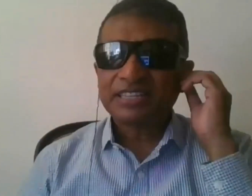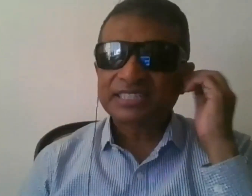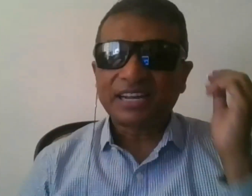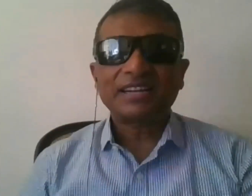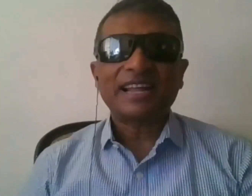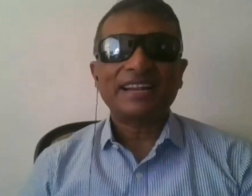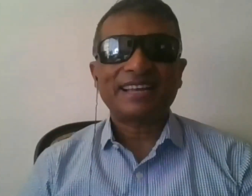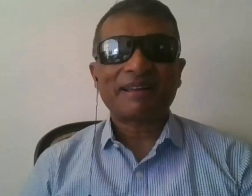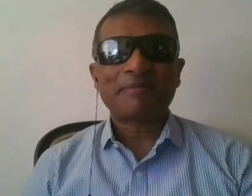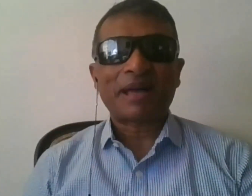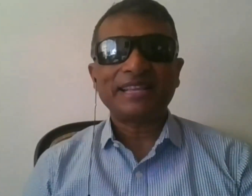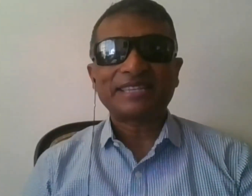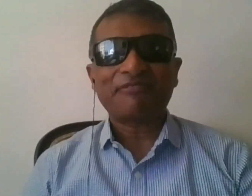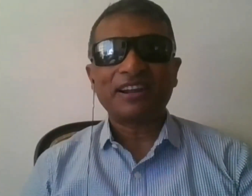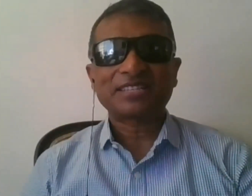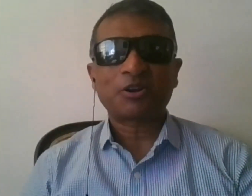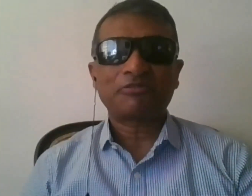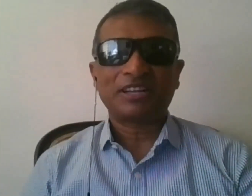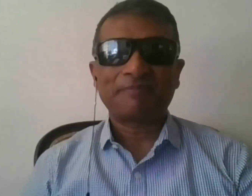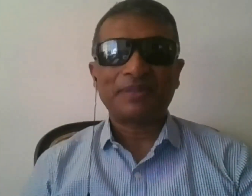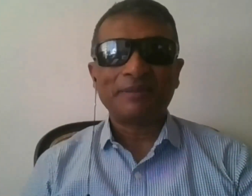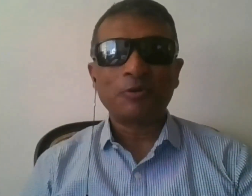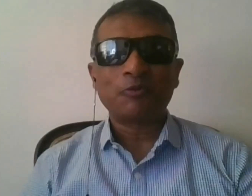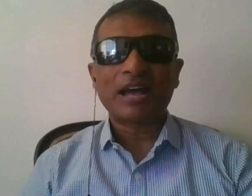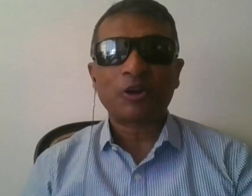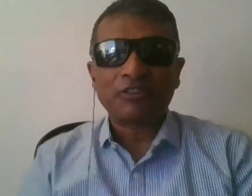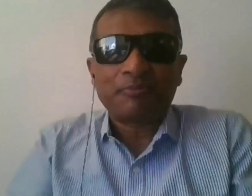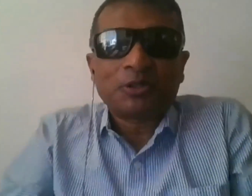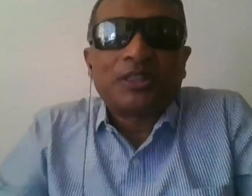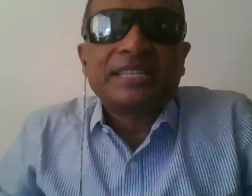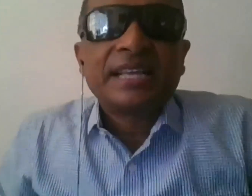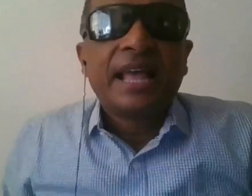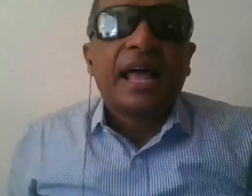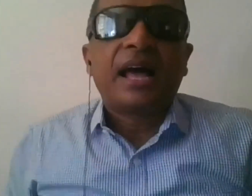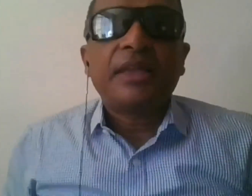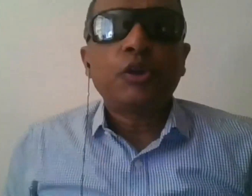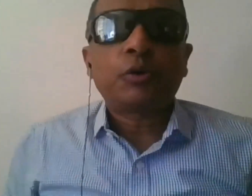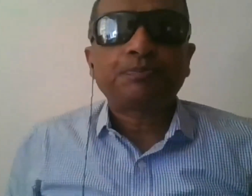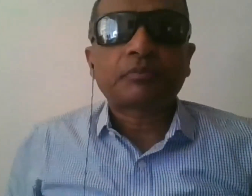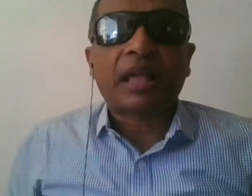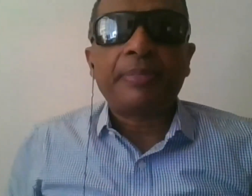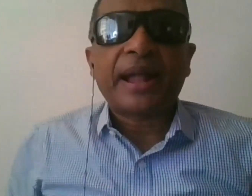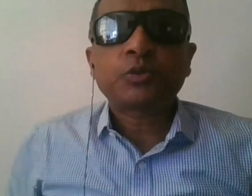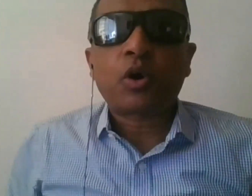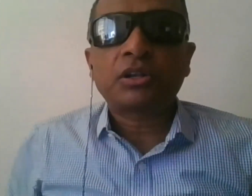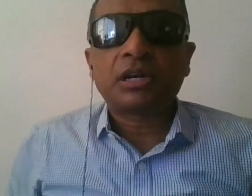I will just start, and I think Stefan has a lot of input, would have a lot of inputs on this.